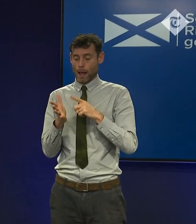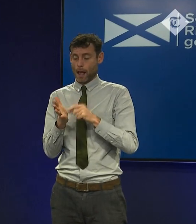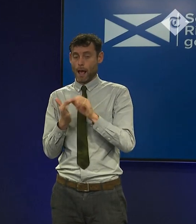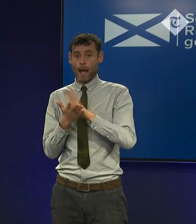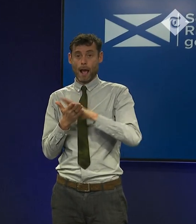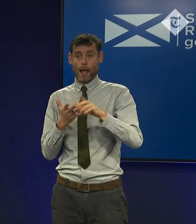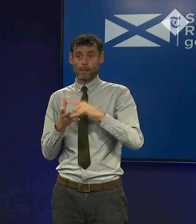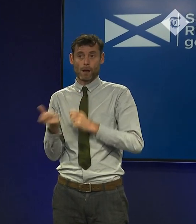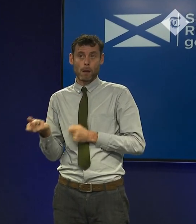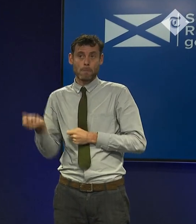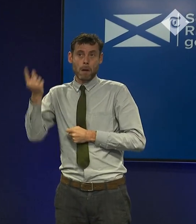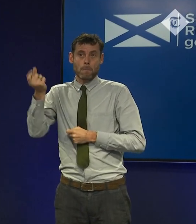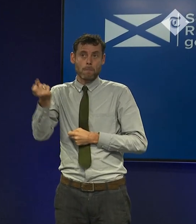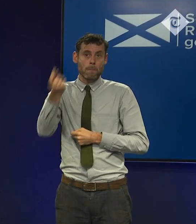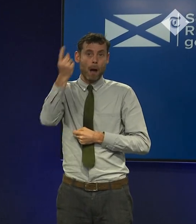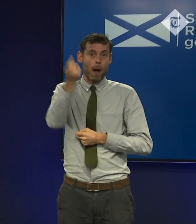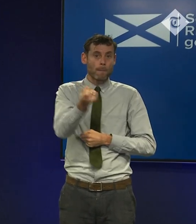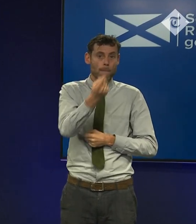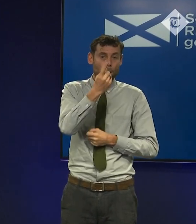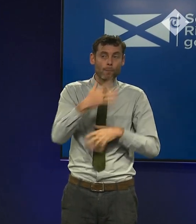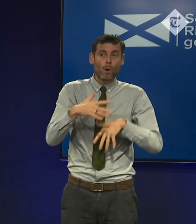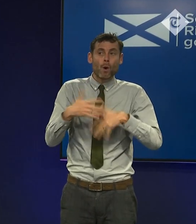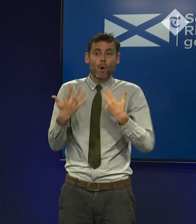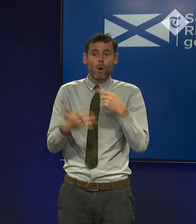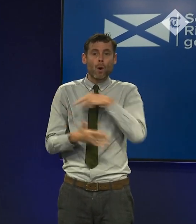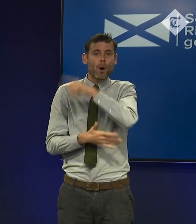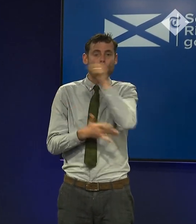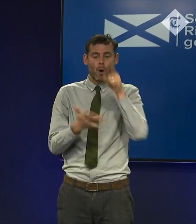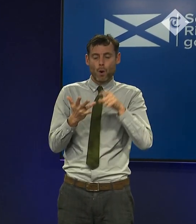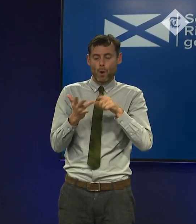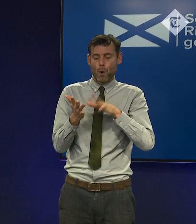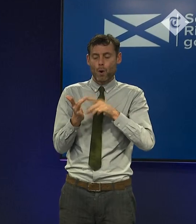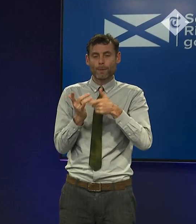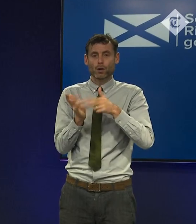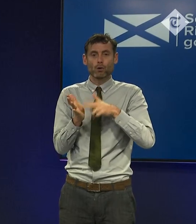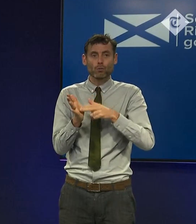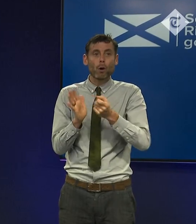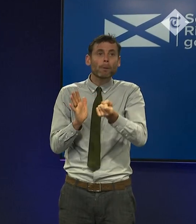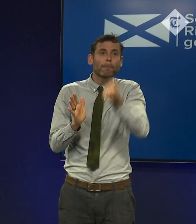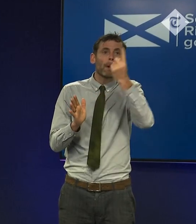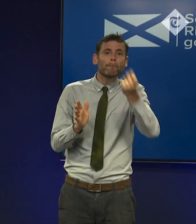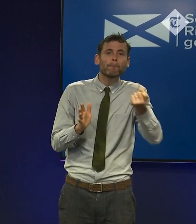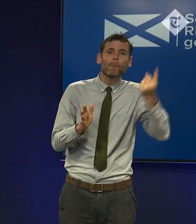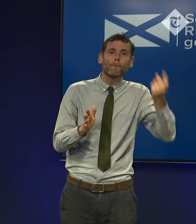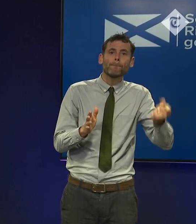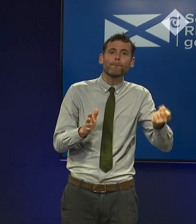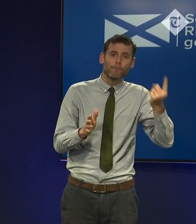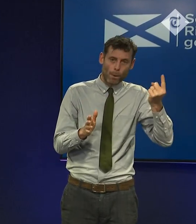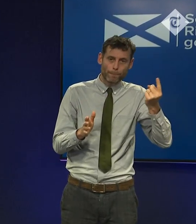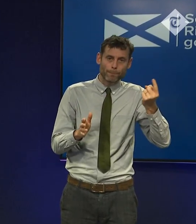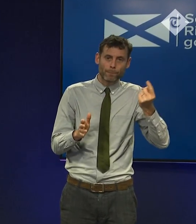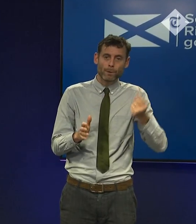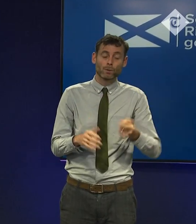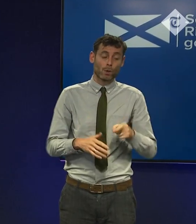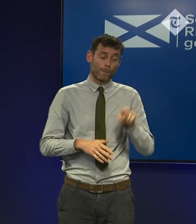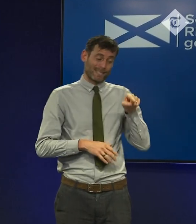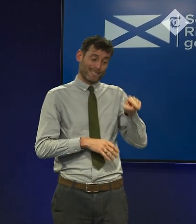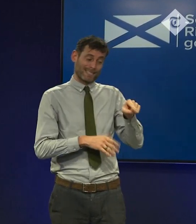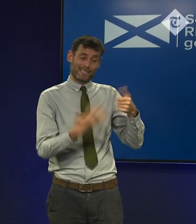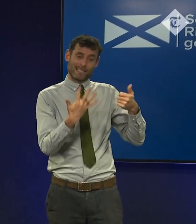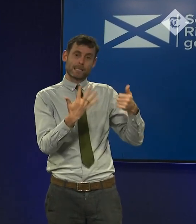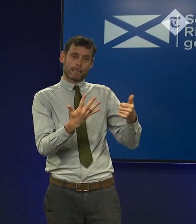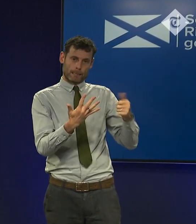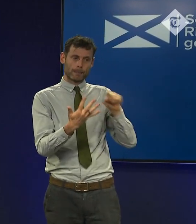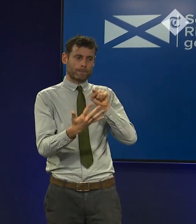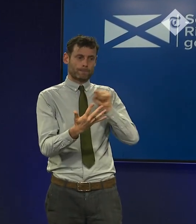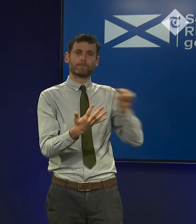within the Delta lineage that has led to this gene dropout. There's a small number that we've announced today that have been proven to be Omicron. We'll continue